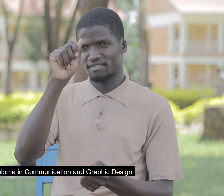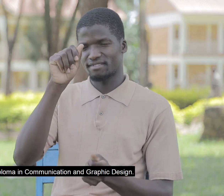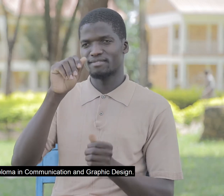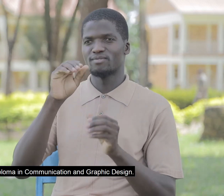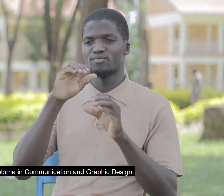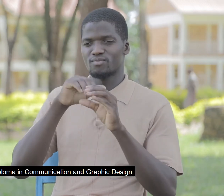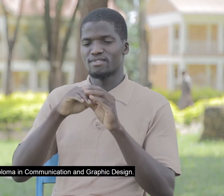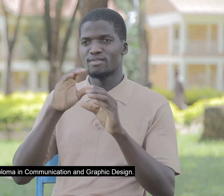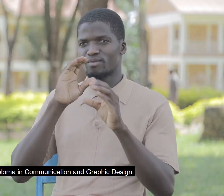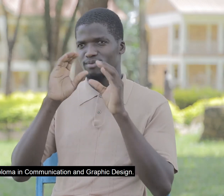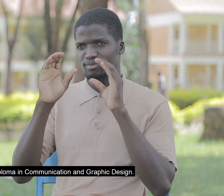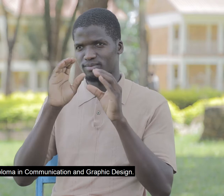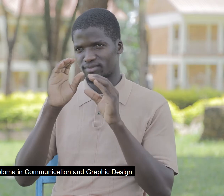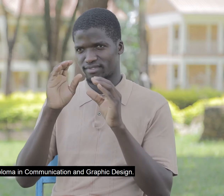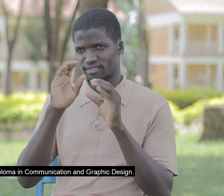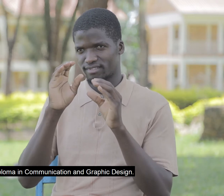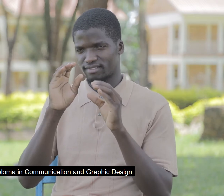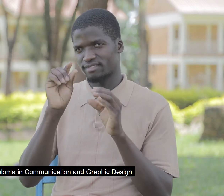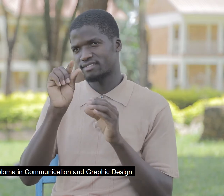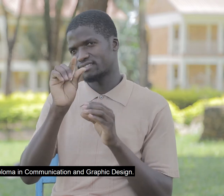for a diploma in communication and graphics design.